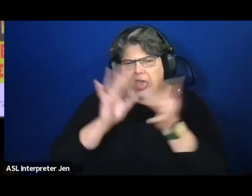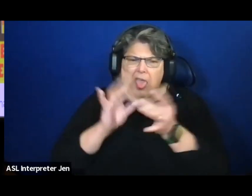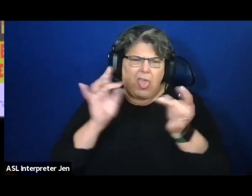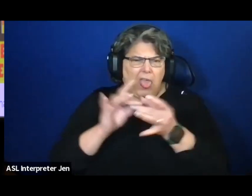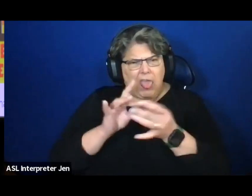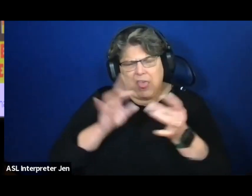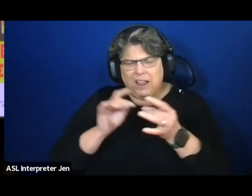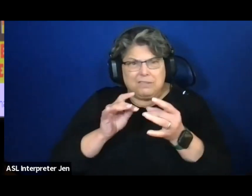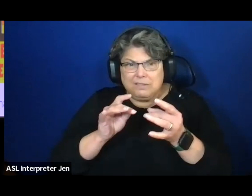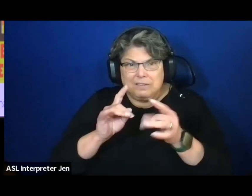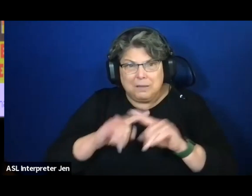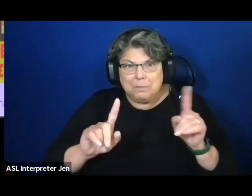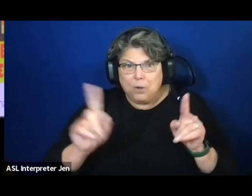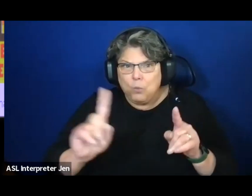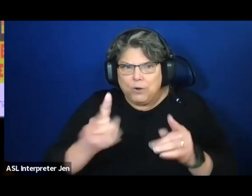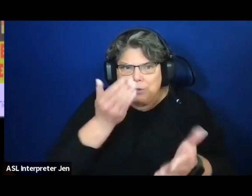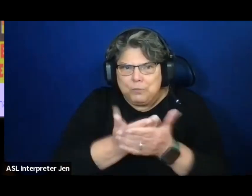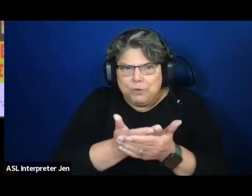on nothing.